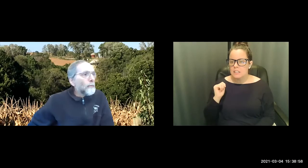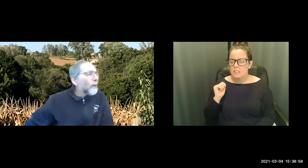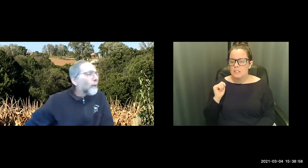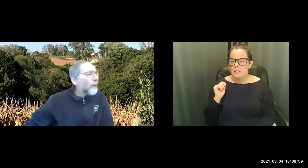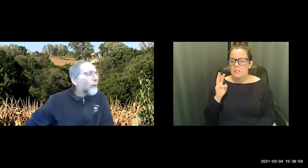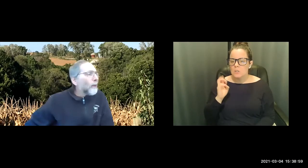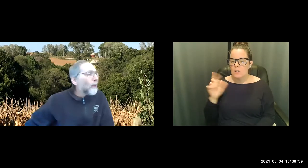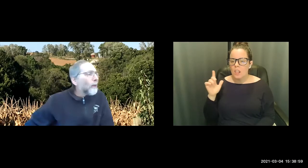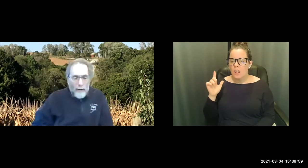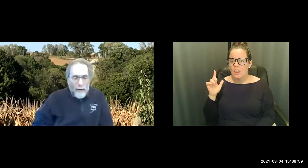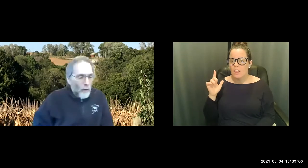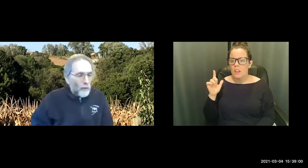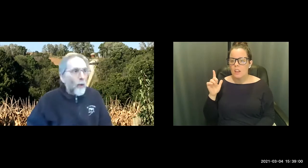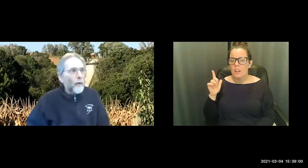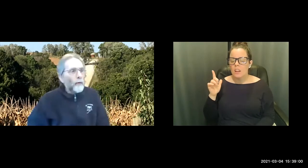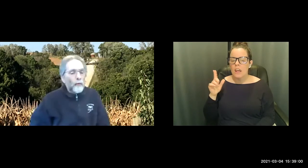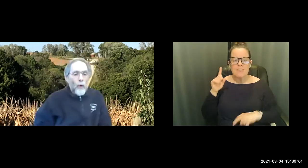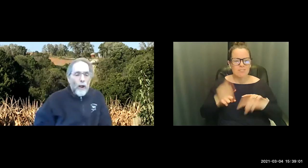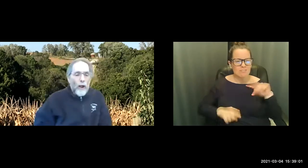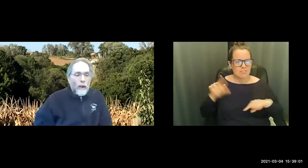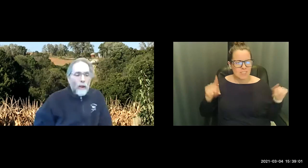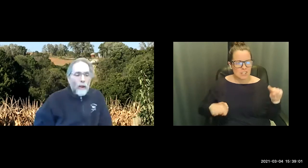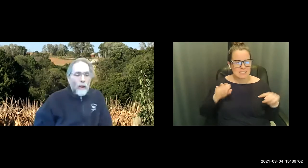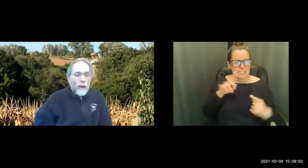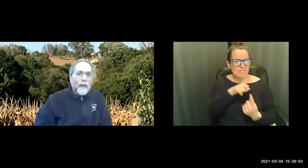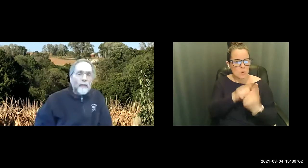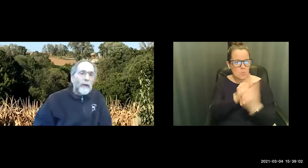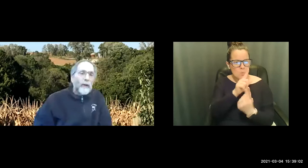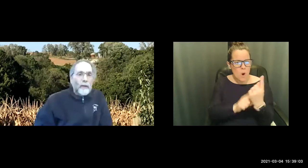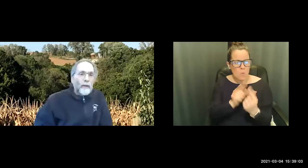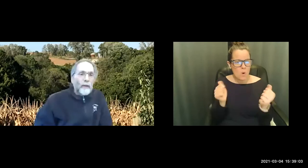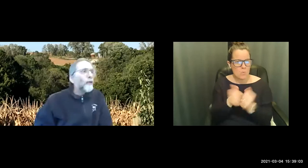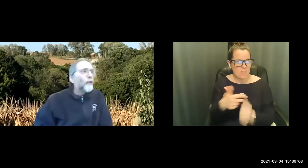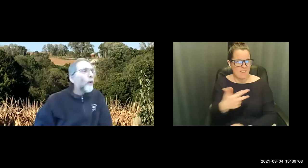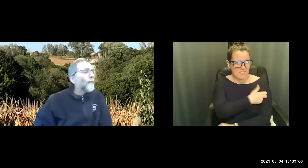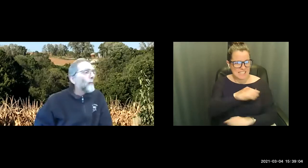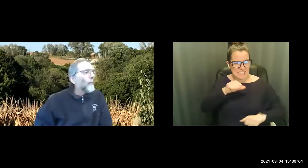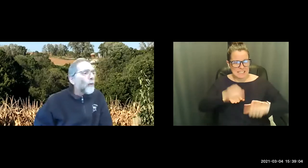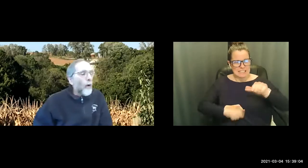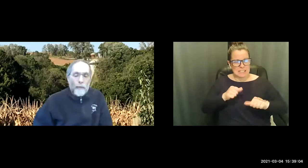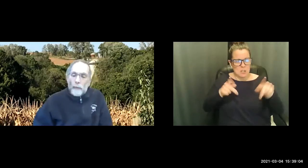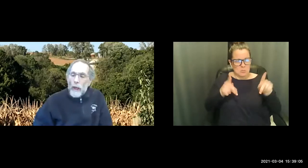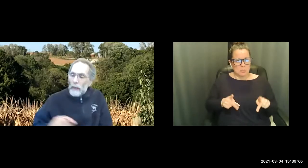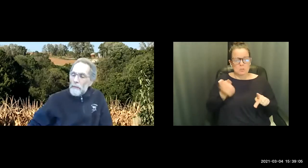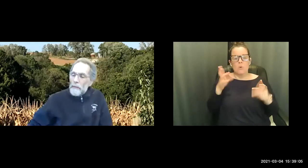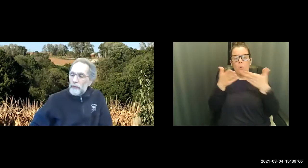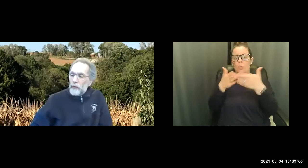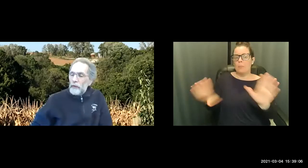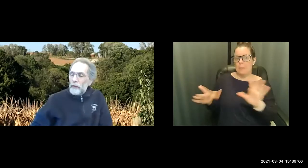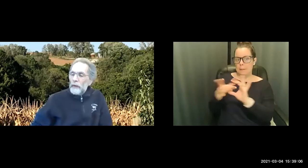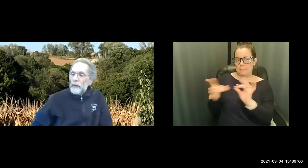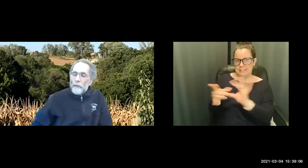Well, it kind of varies whether it's one-on-one with a vaccine hesitant individual or if it's public